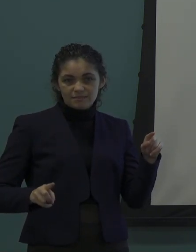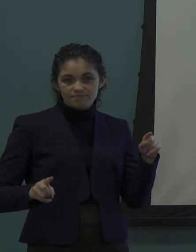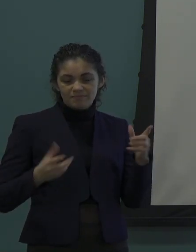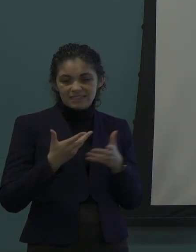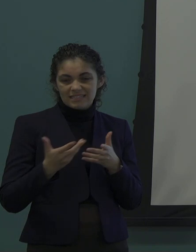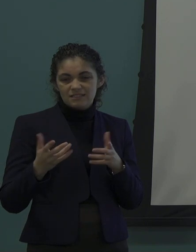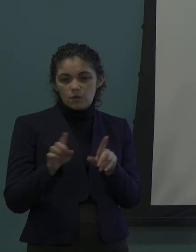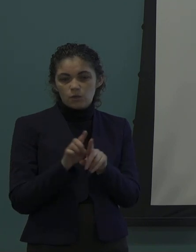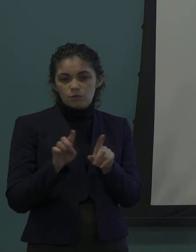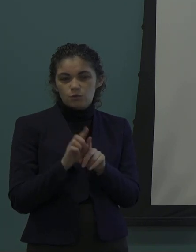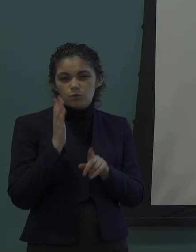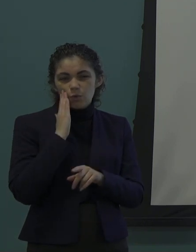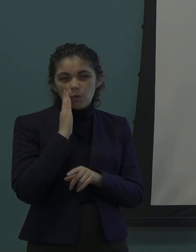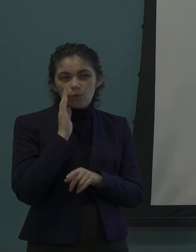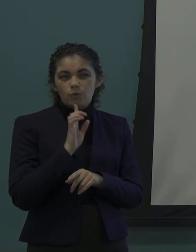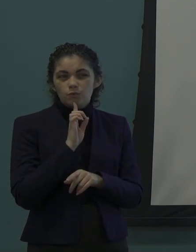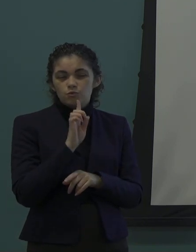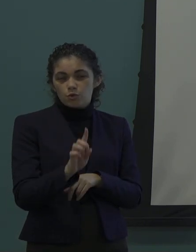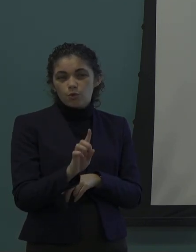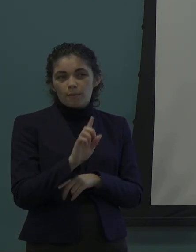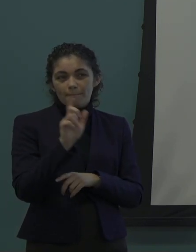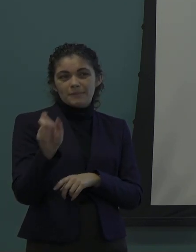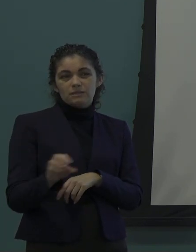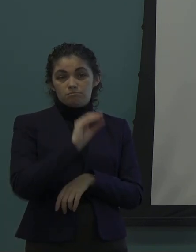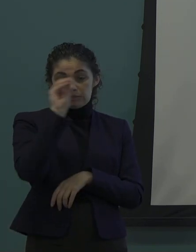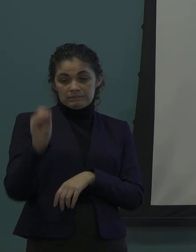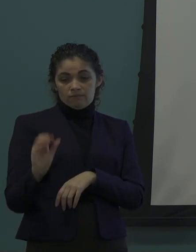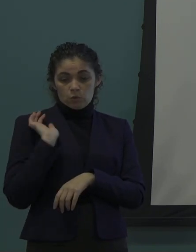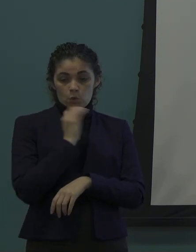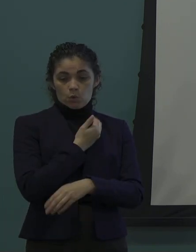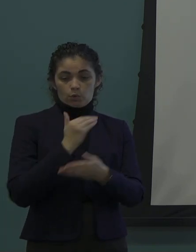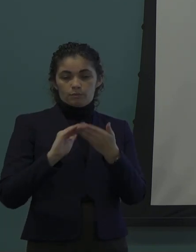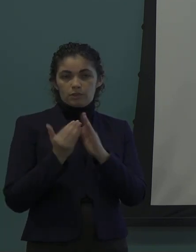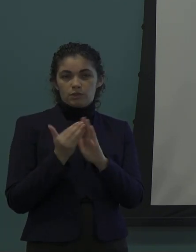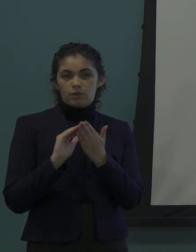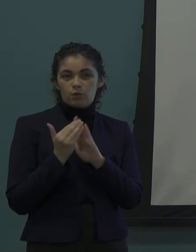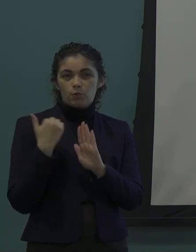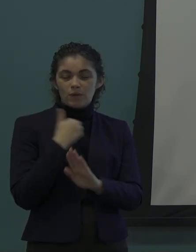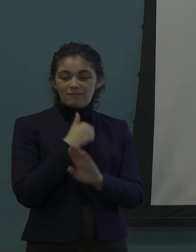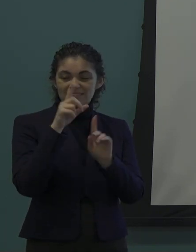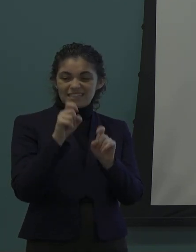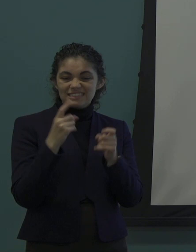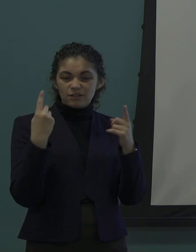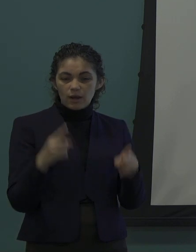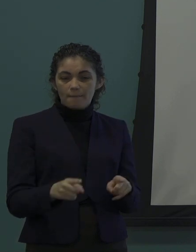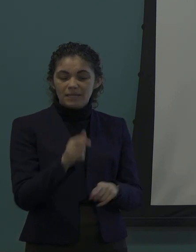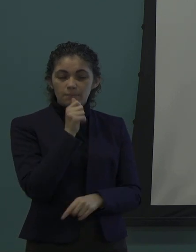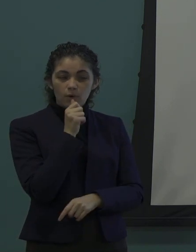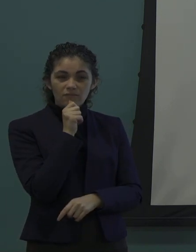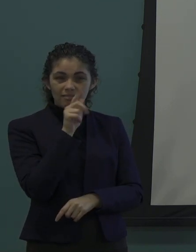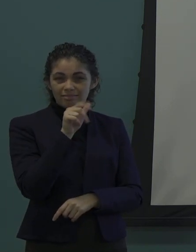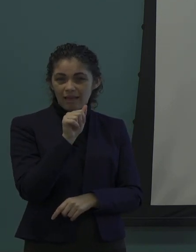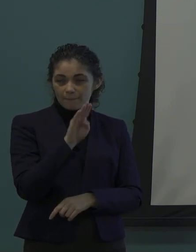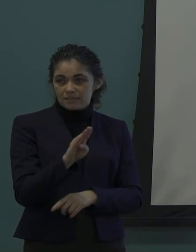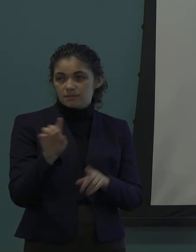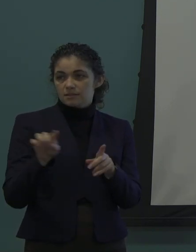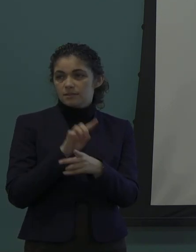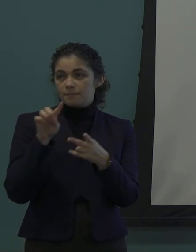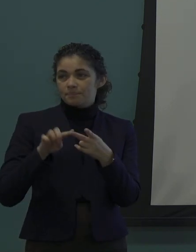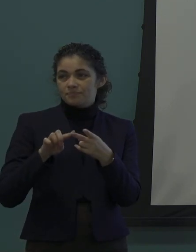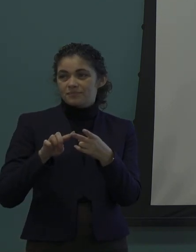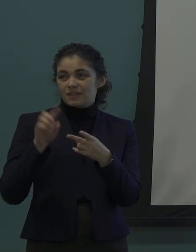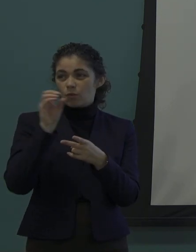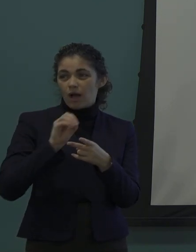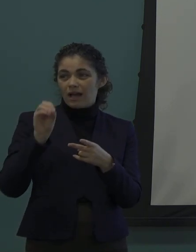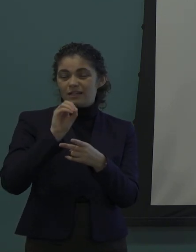to understand the true percent positive for our community. So we have tests that are being run in private labs, we have tests that are being run at the